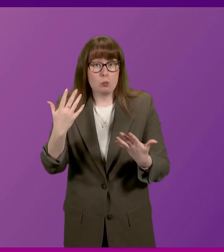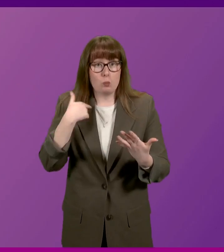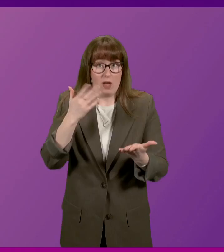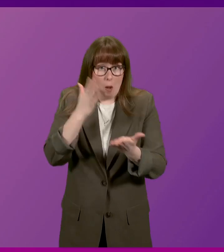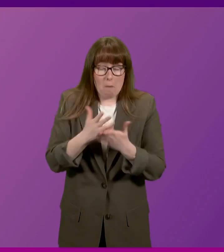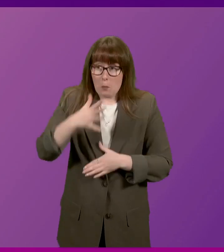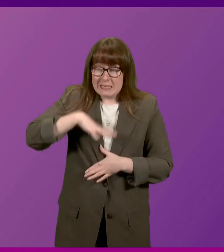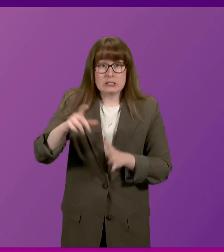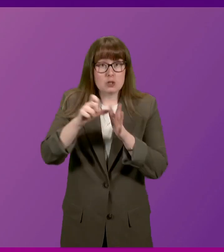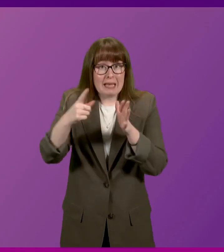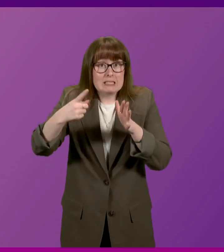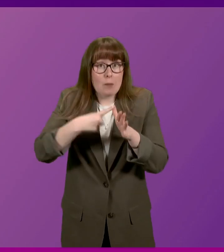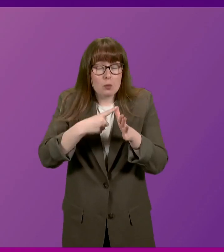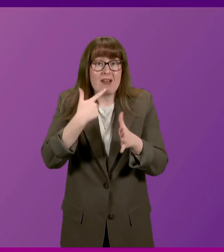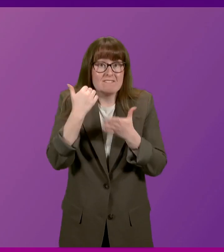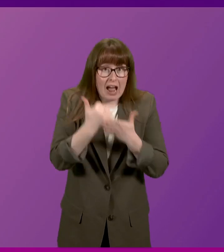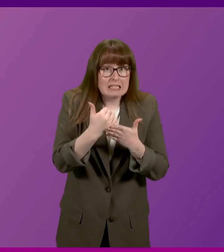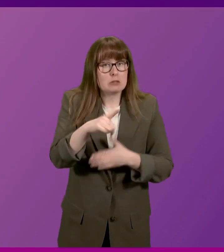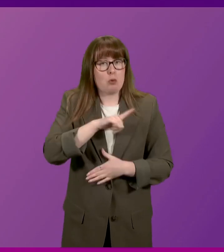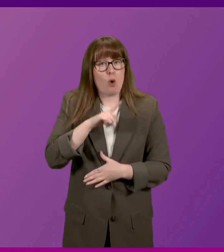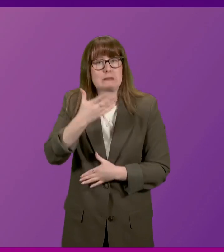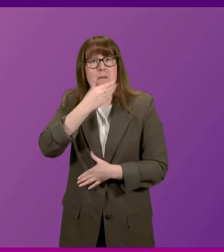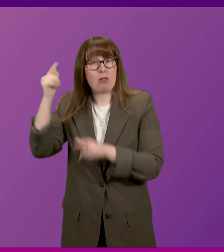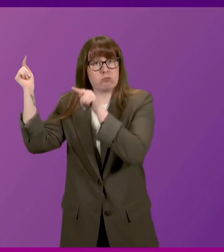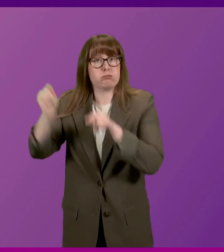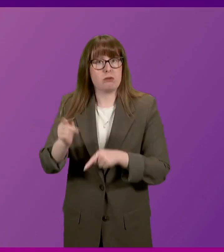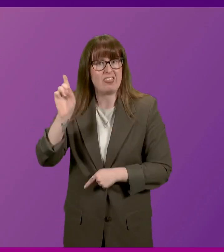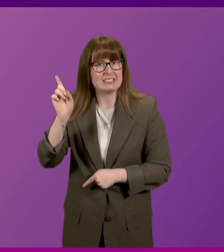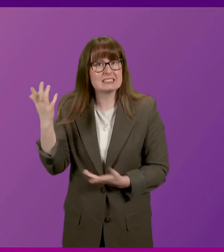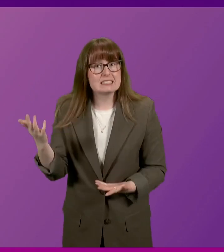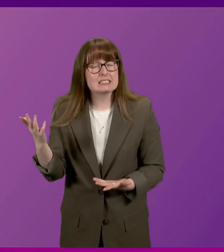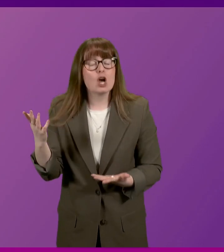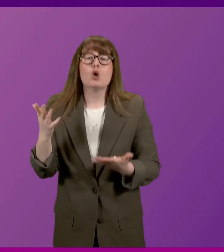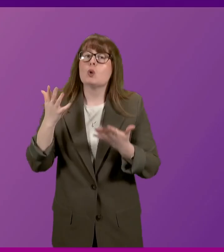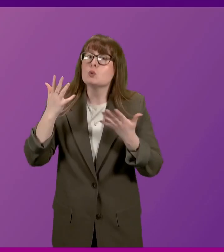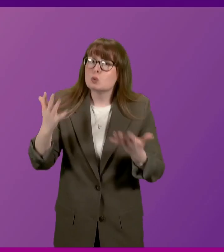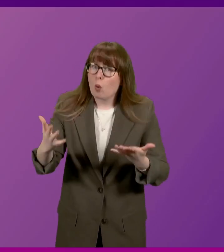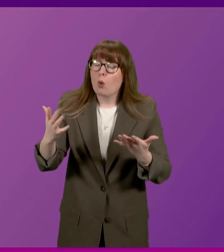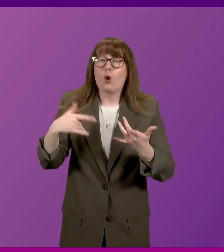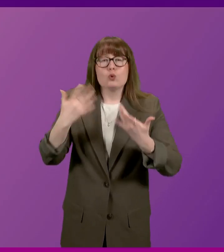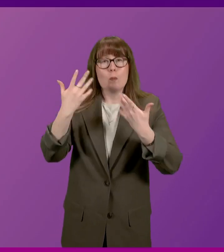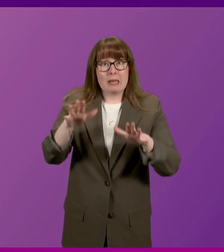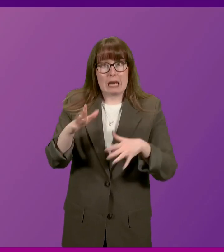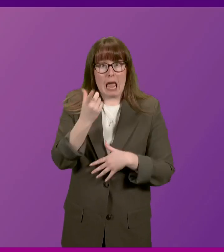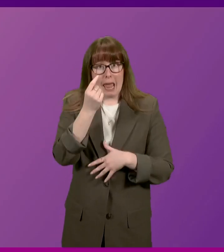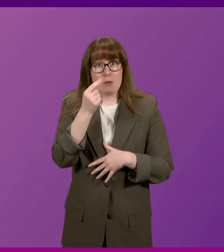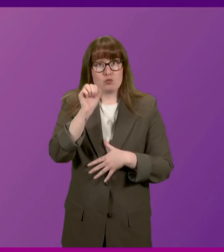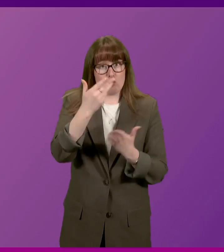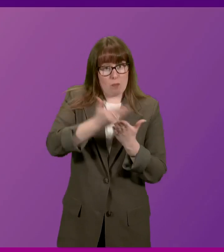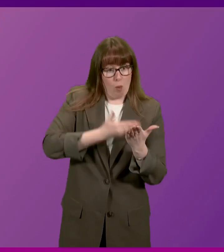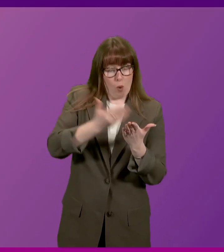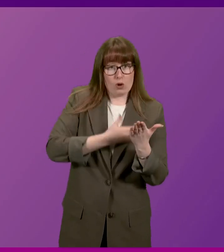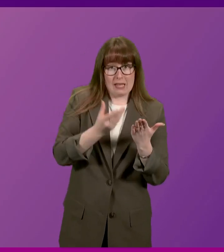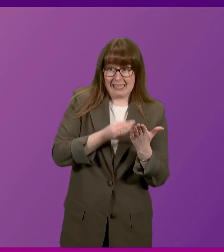need domestic abuse advisors for deaf women. So have you been able to share your report with some